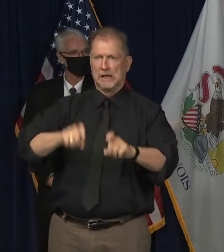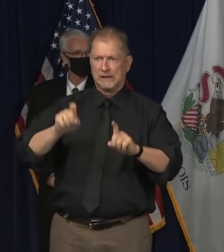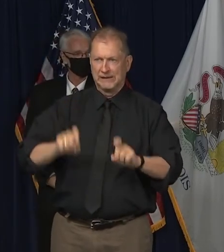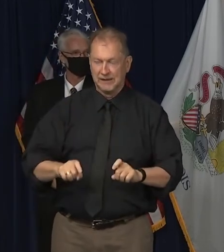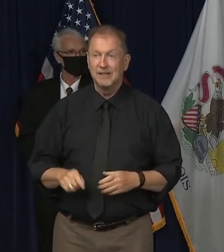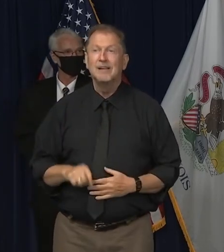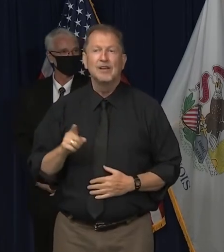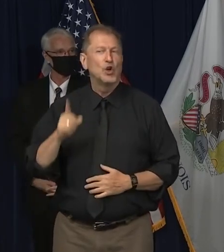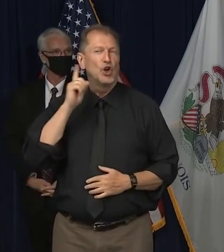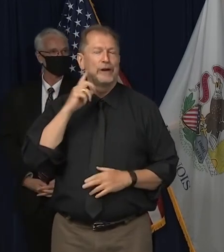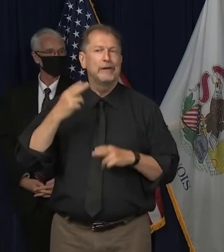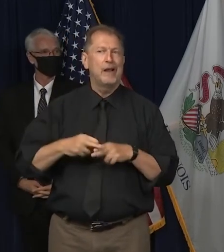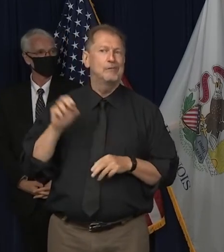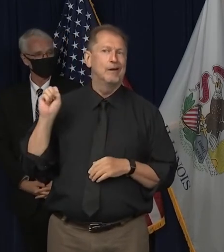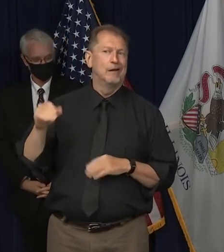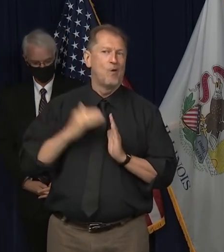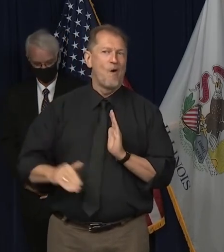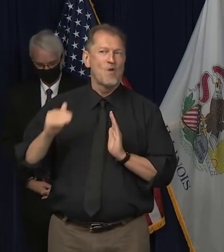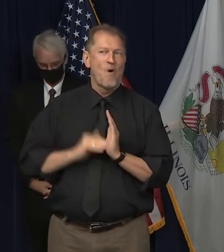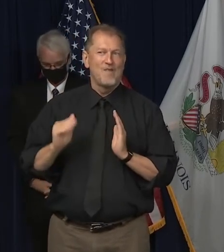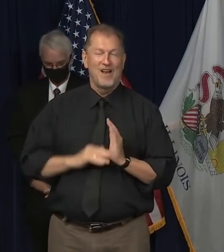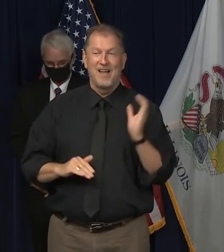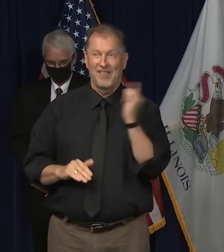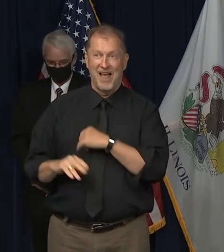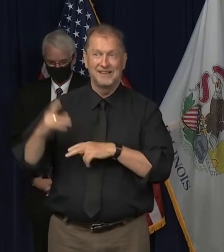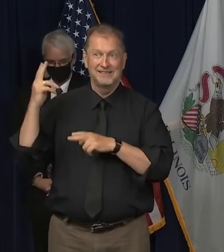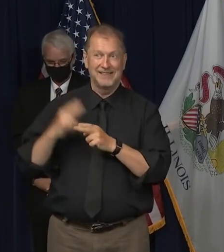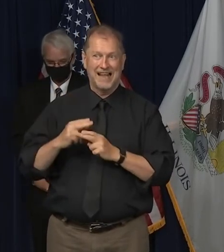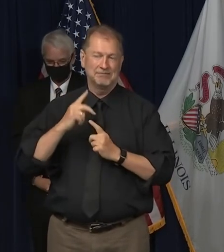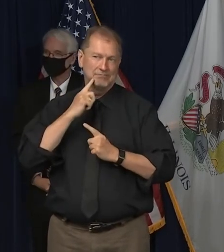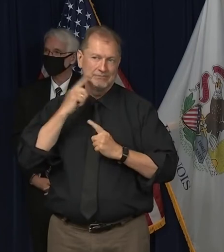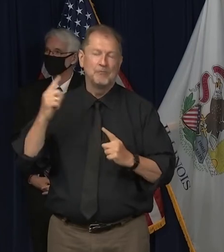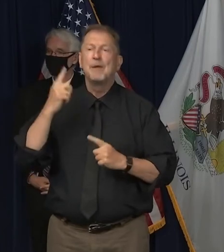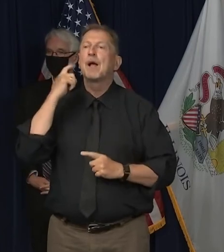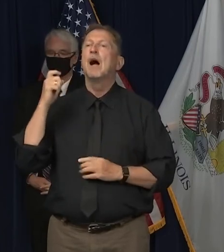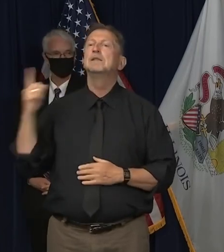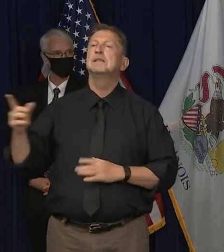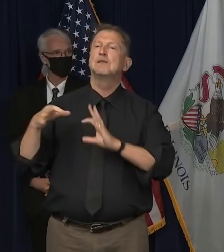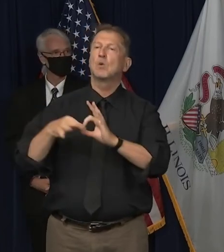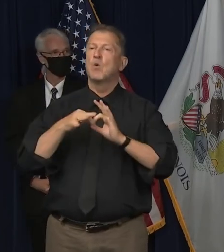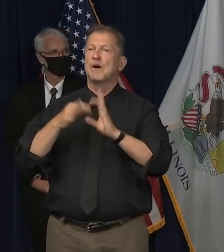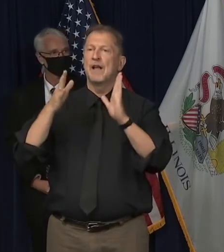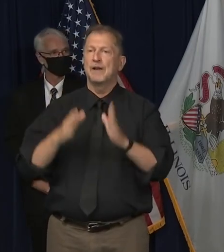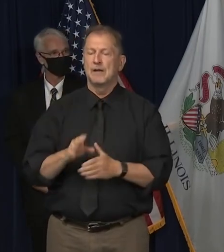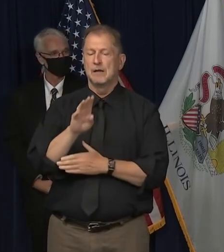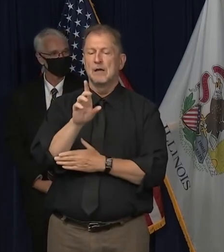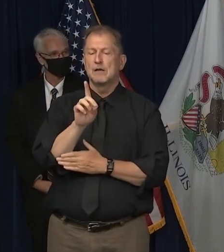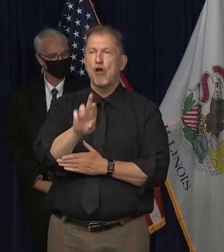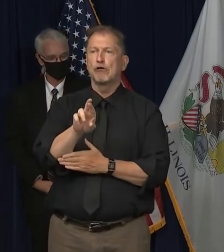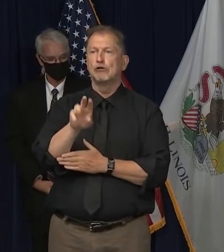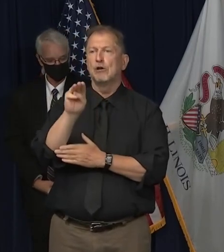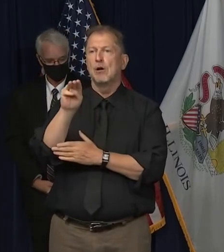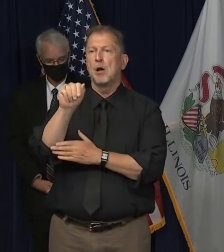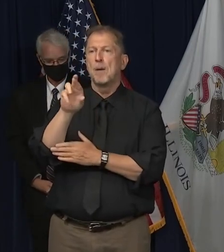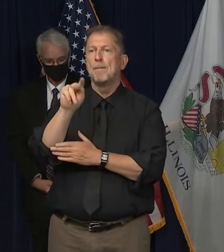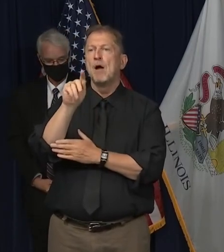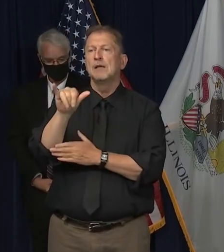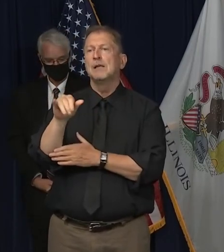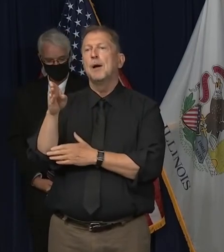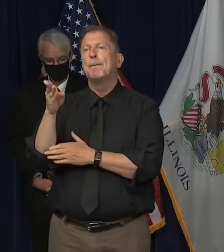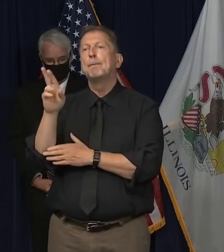you've heard several times and you will continue to hear as a coordinator of our effort, Dr. Marty Burke, who's the Associate Dean for